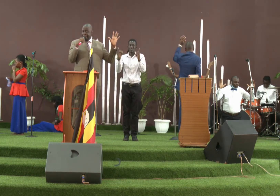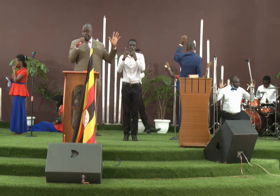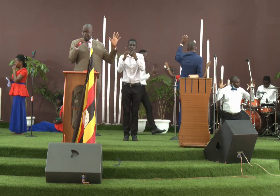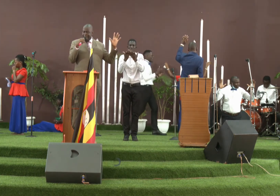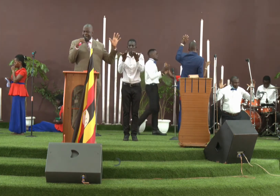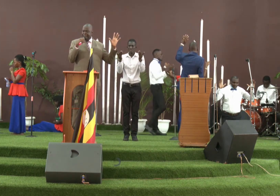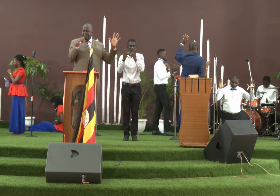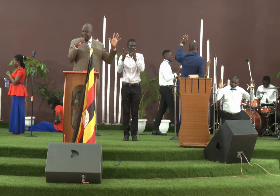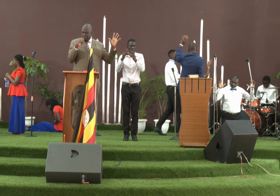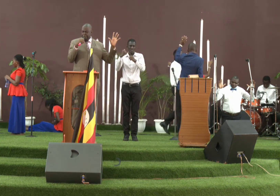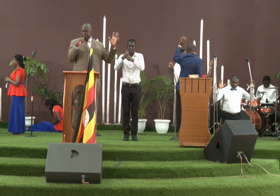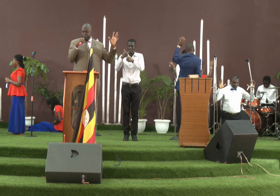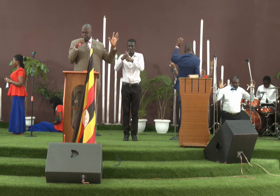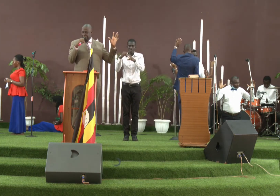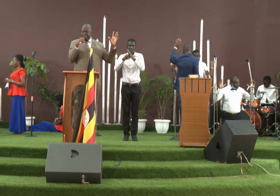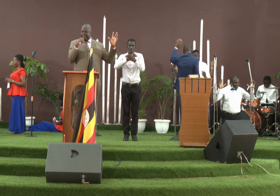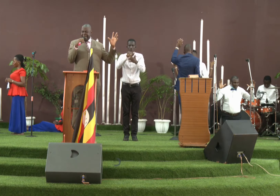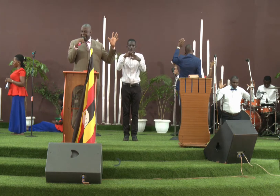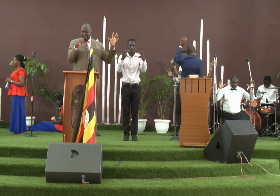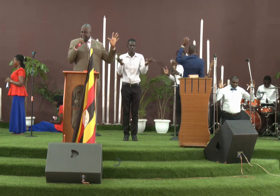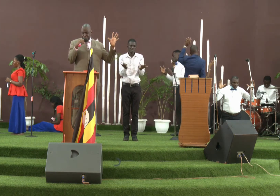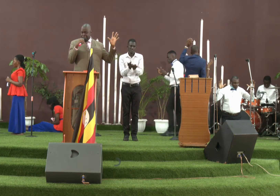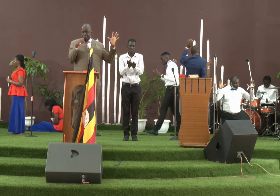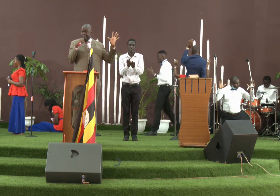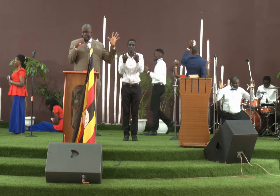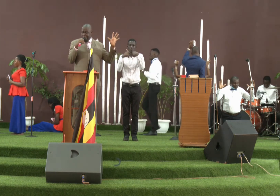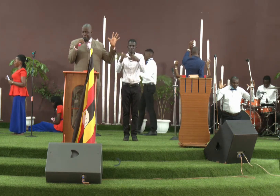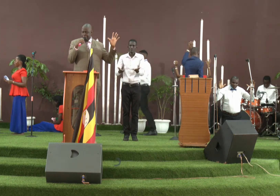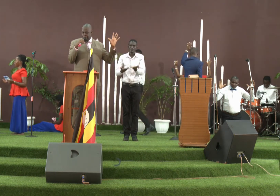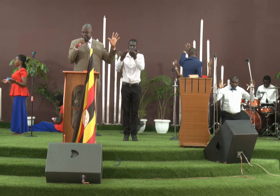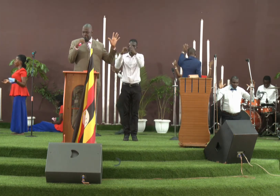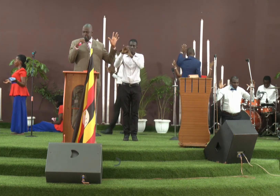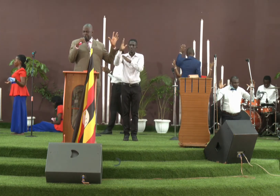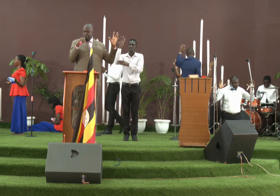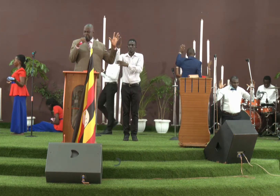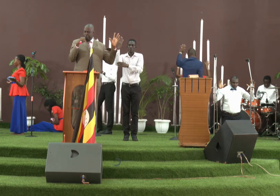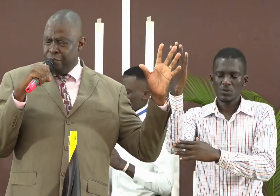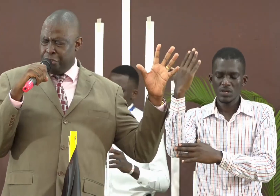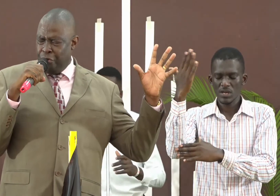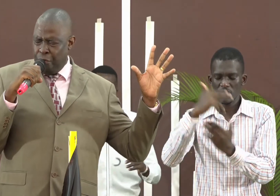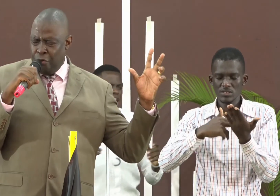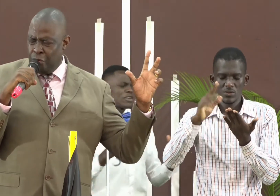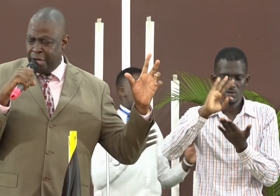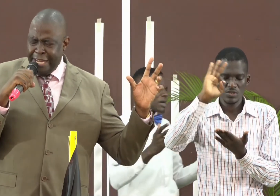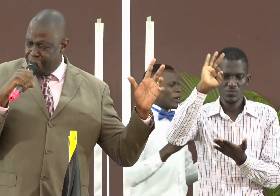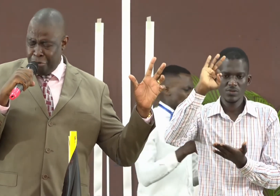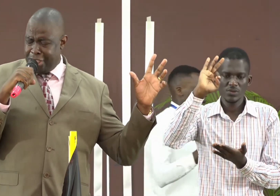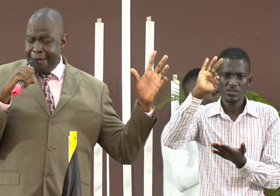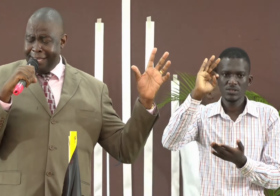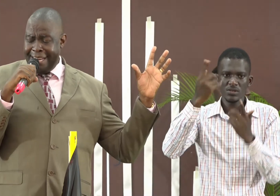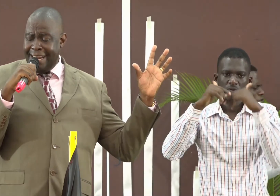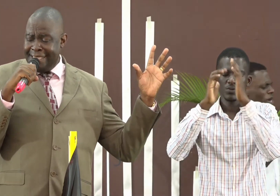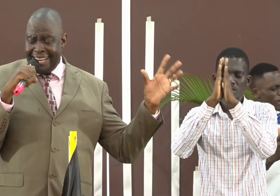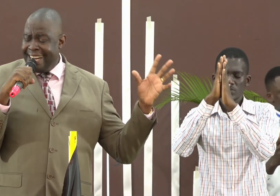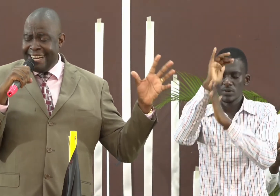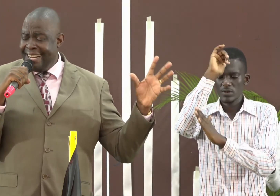zonna ezirikolebwa mu bifo byonna tuziwaayo mikono gy'omwoyo omutukuvu